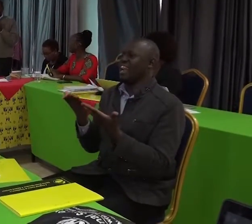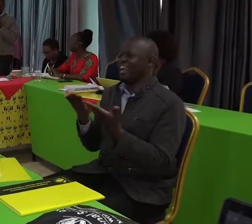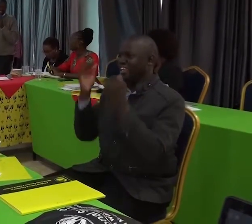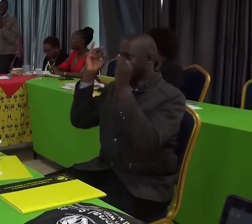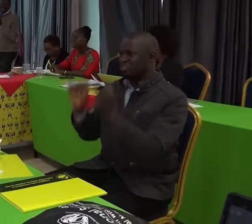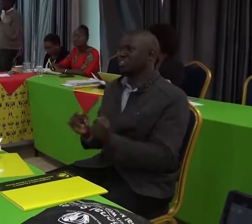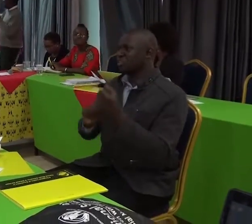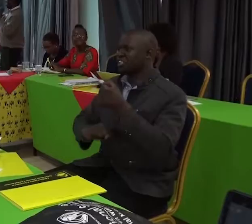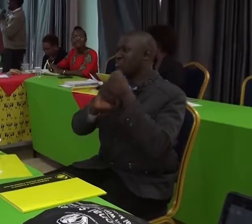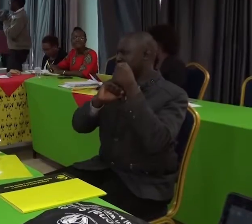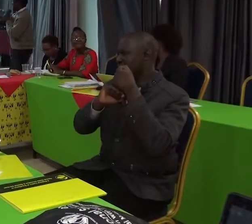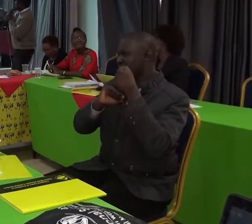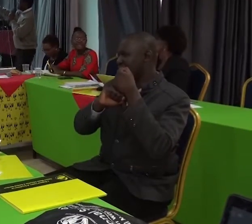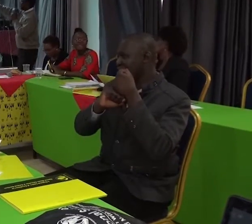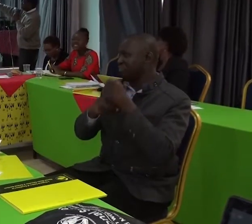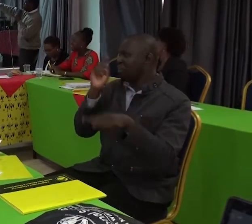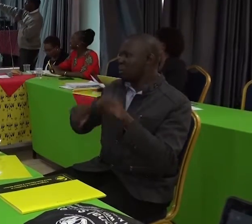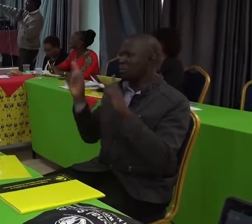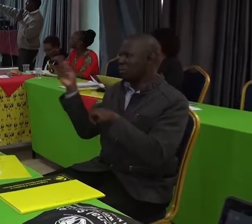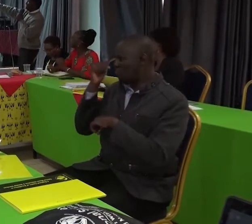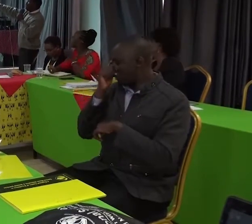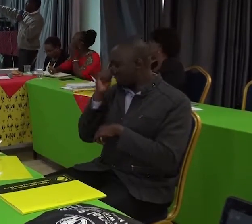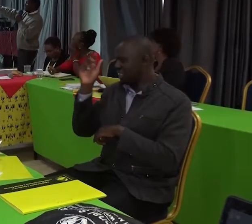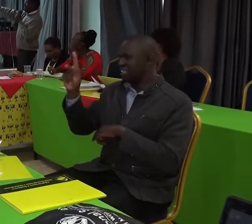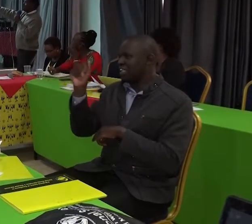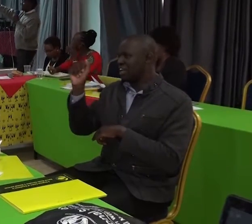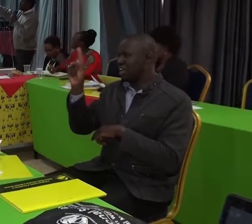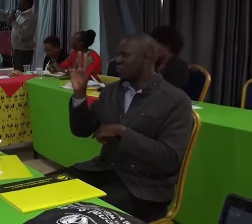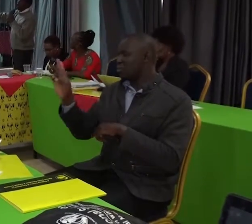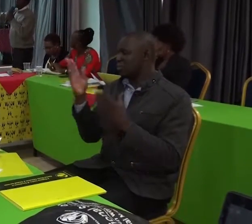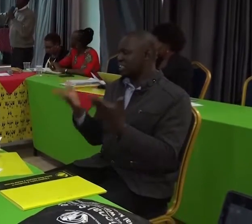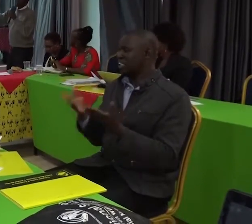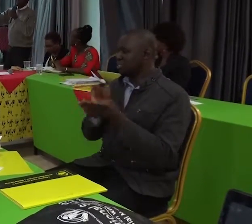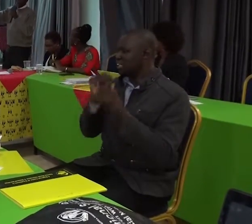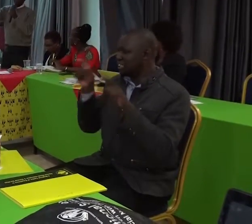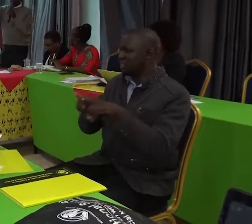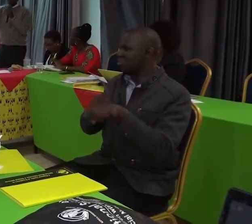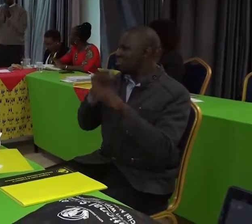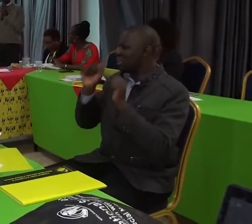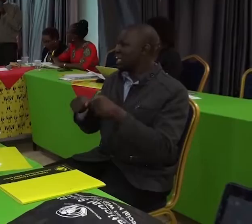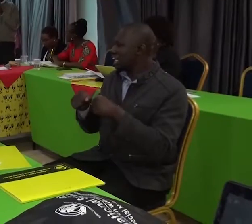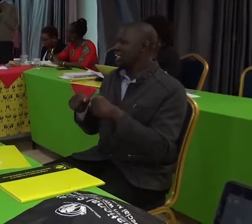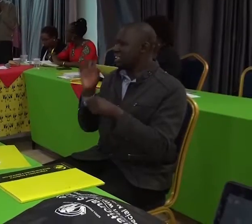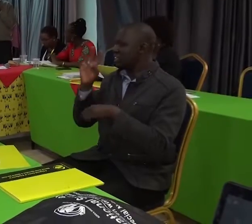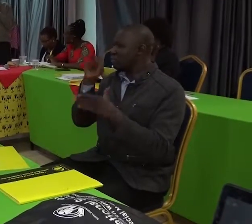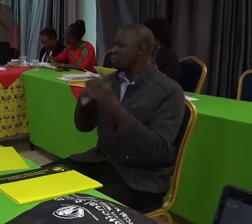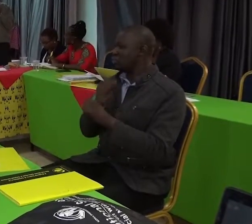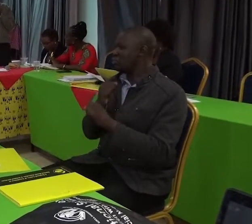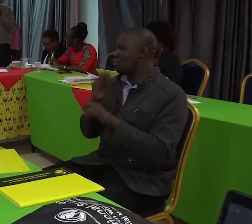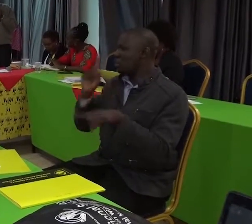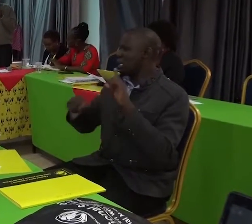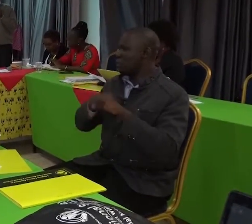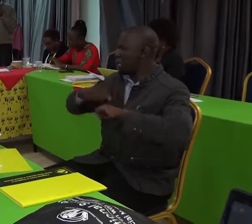a discussion with her. So this one is required. But I'm happy that the Basic Education